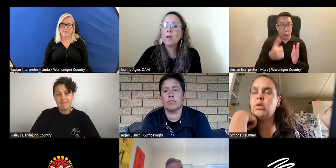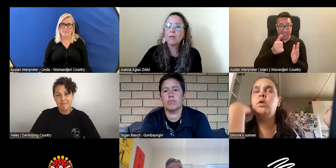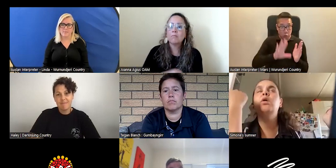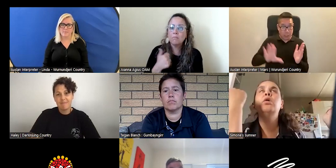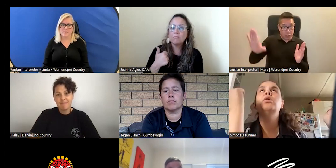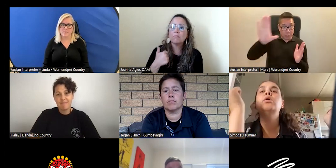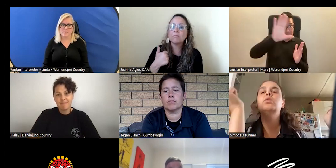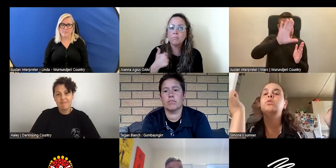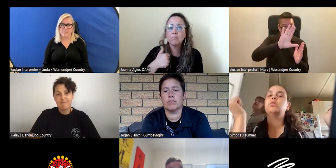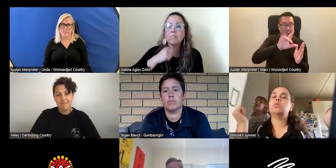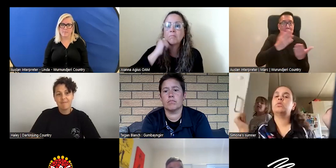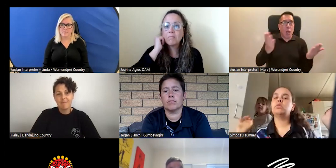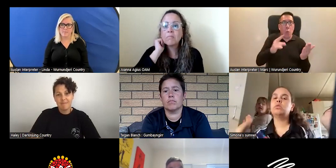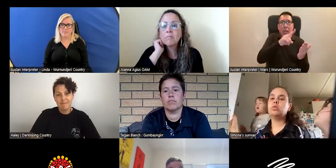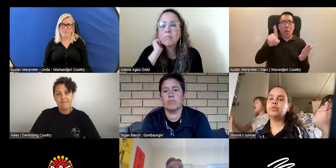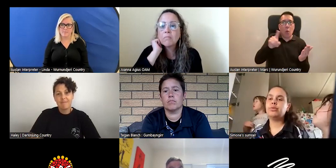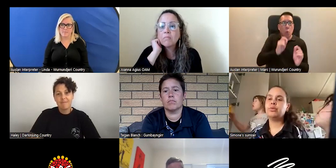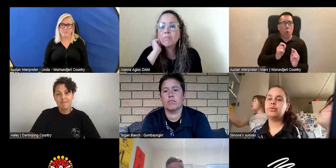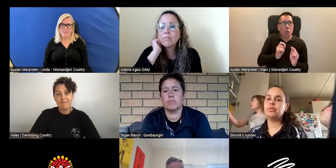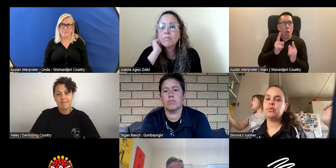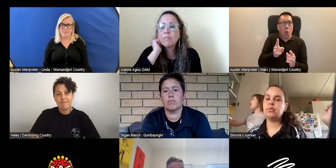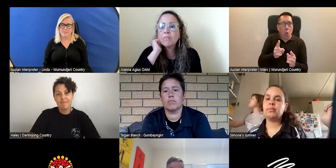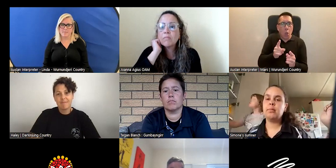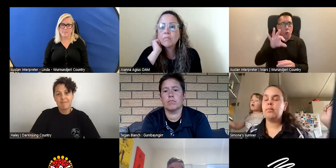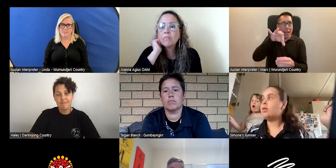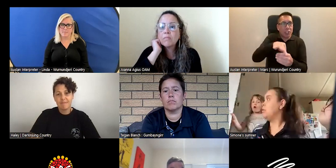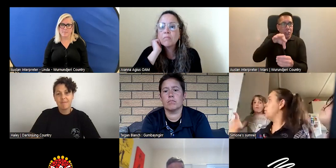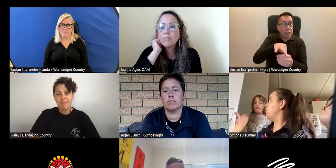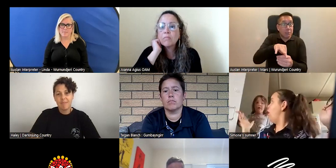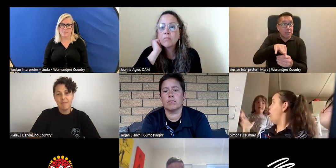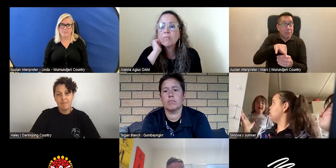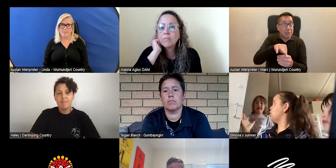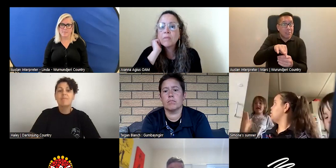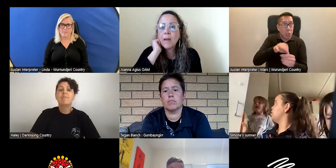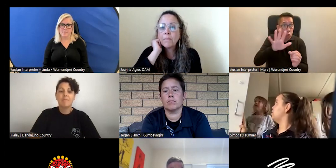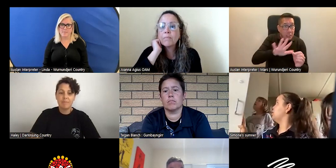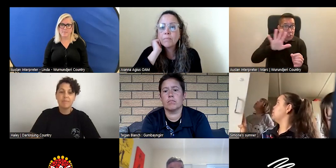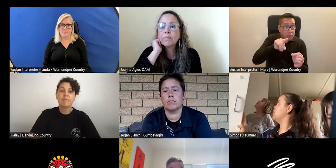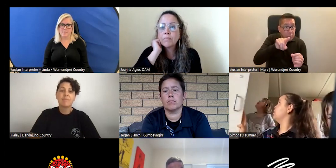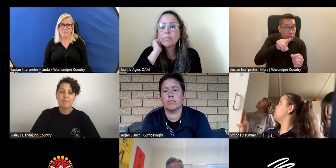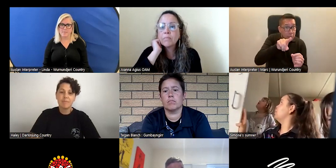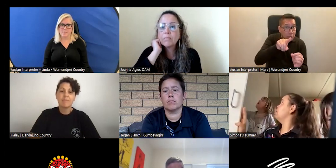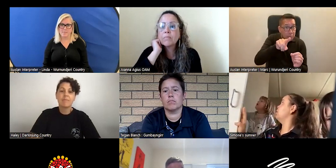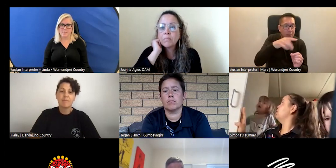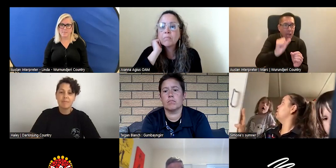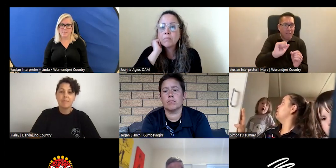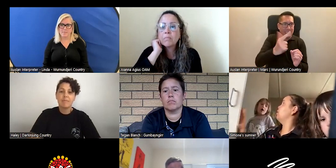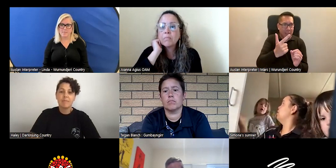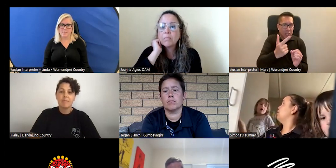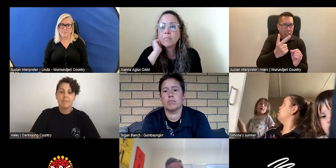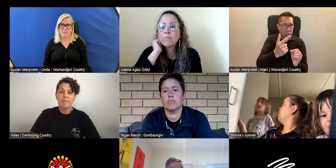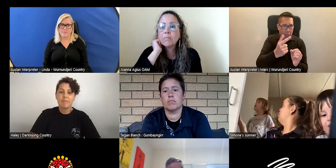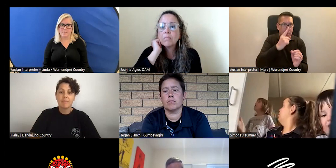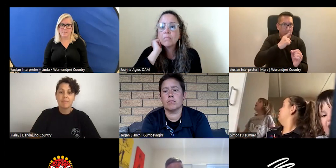regions is where we will go to elections. So in each region, we have 7 nominees.